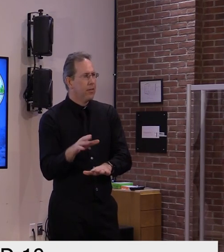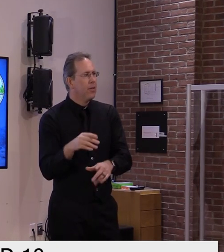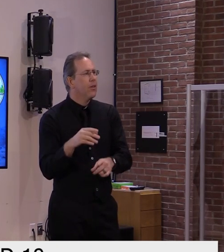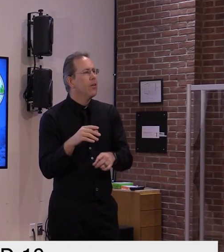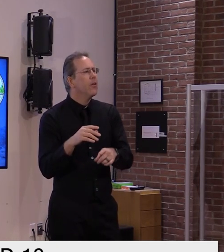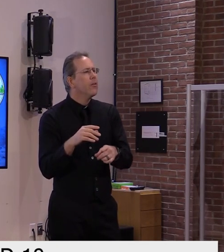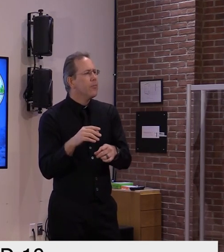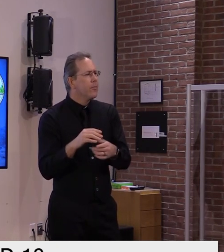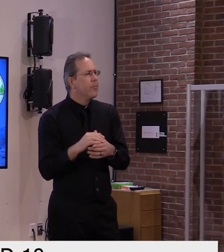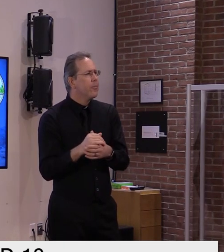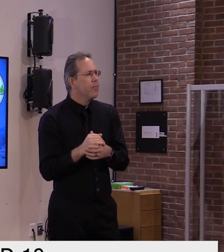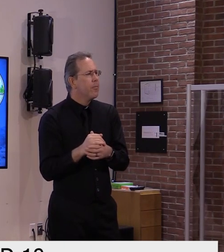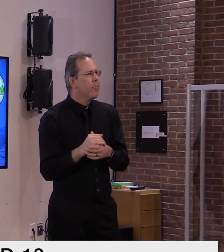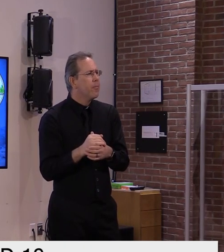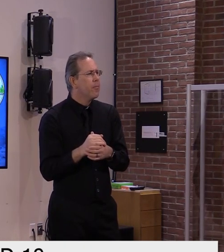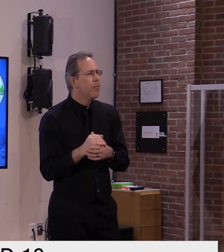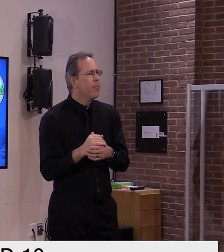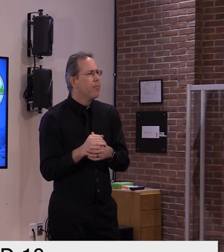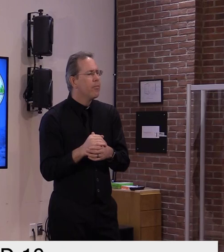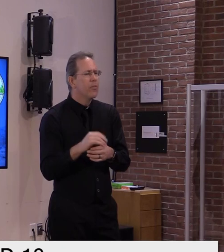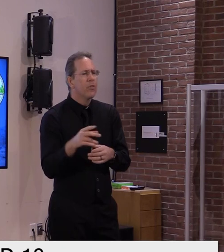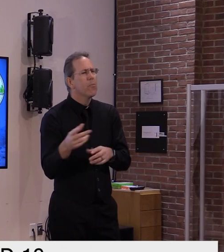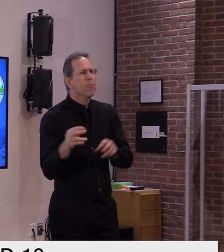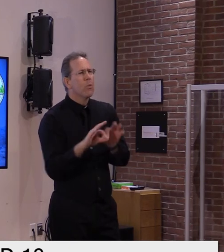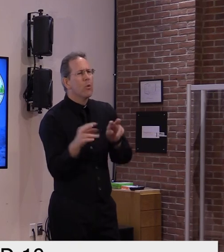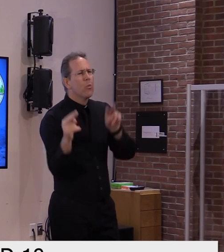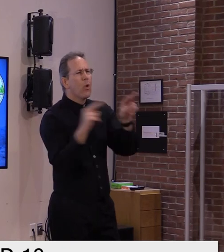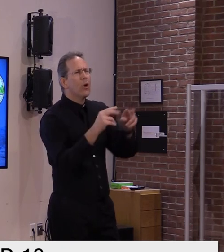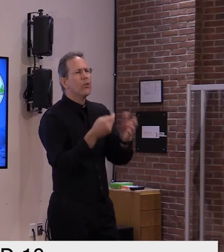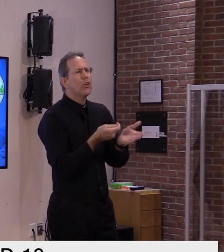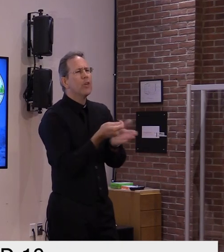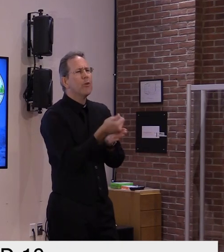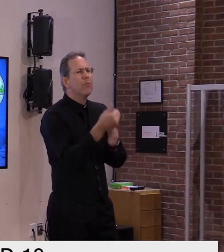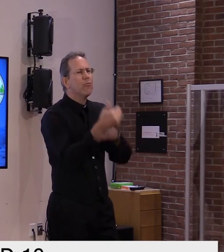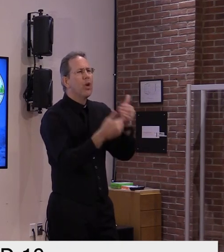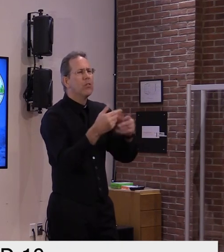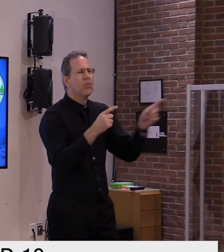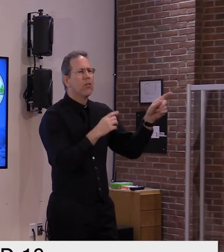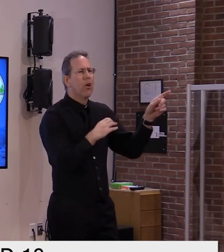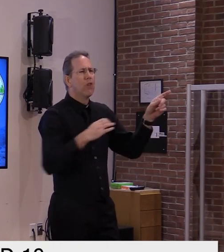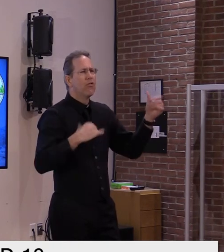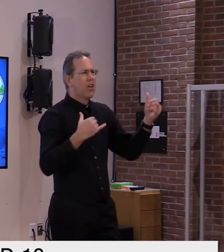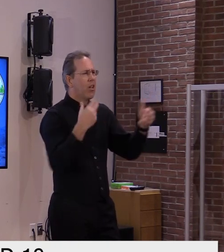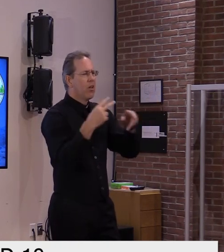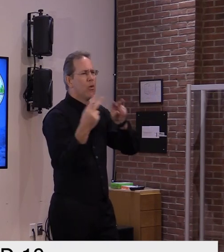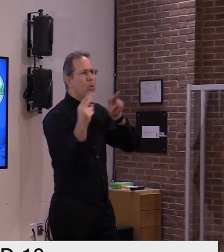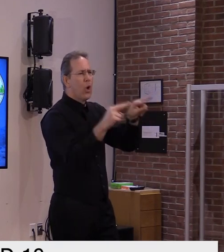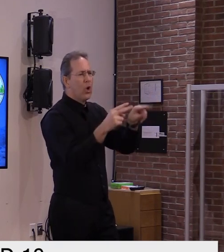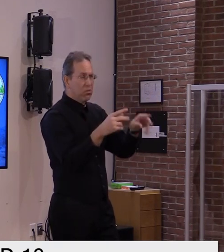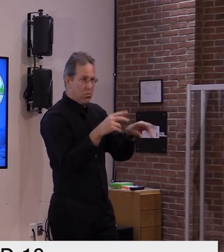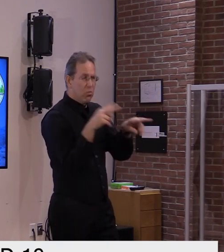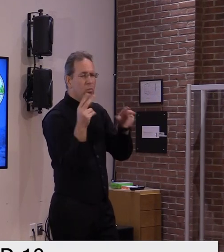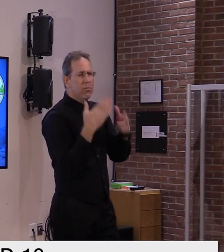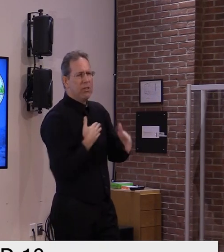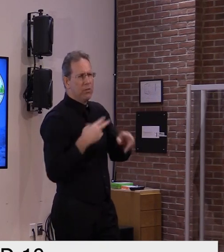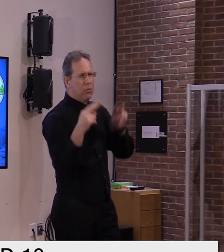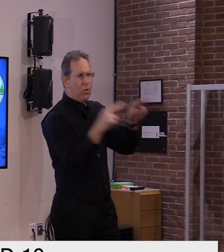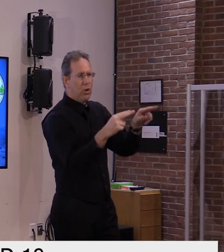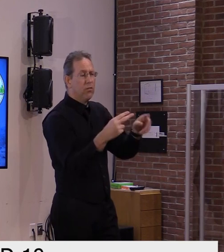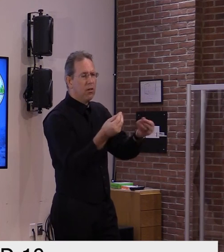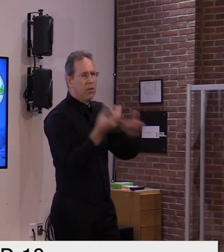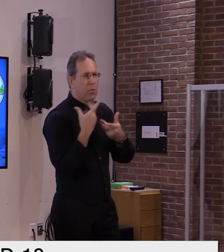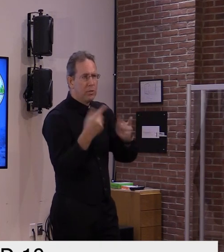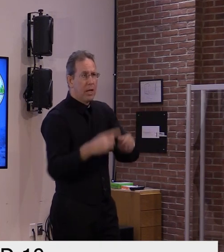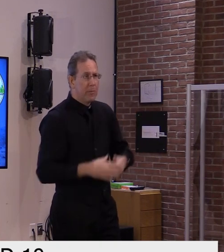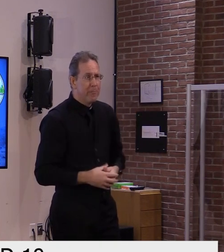those clips might come out. Oh, good grief. I guess we'll have to agree to disagree.